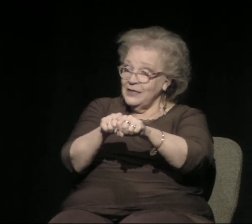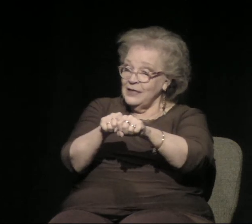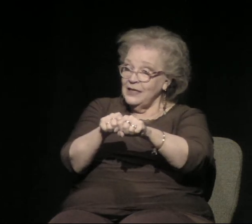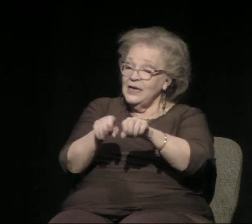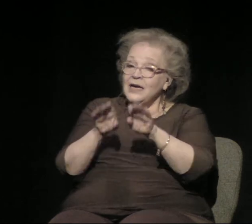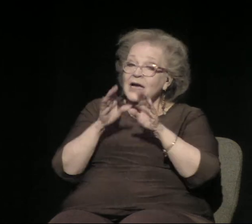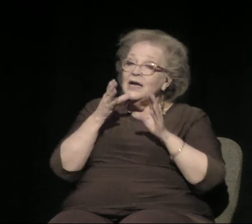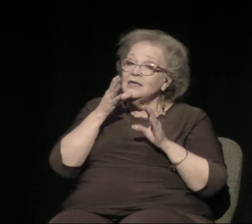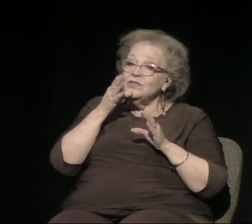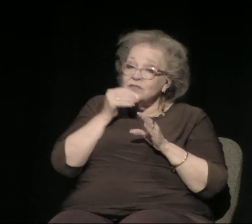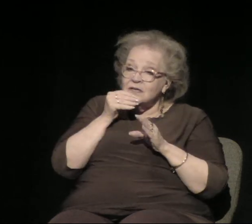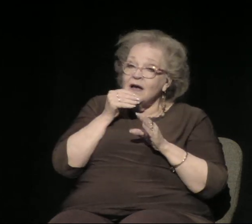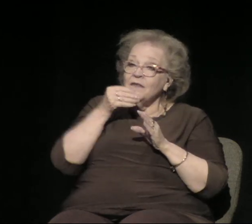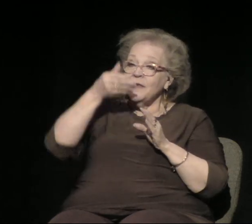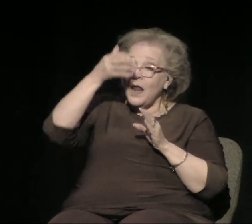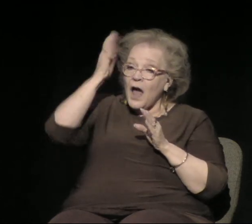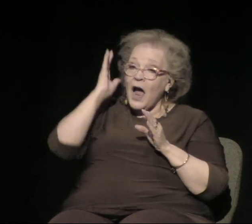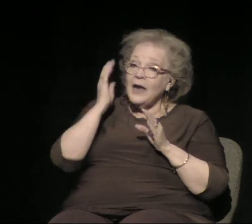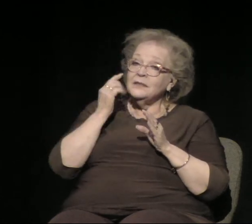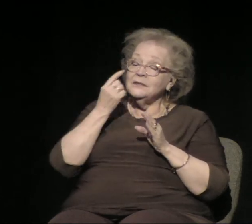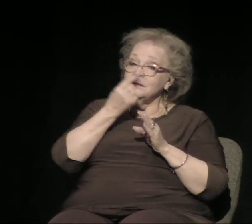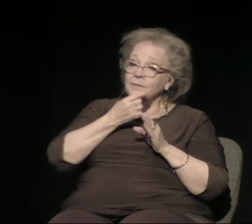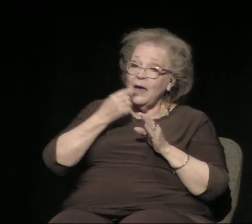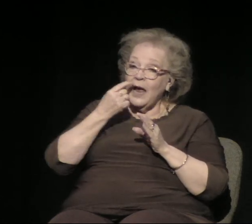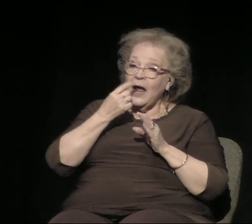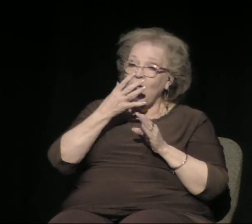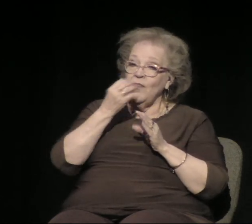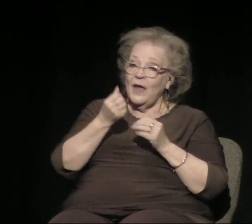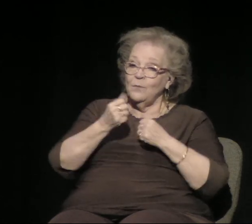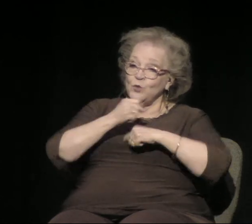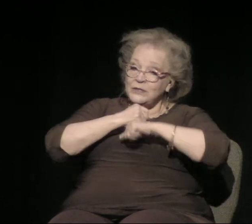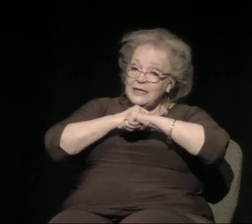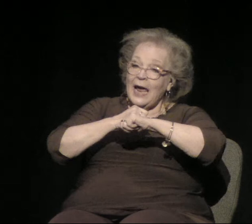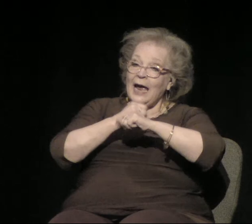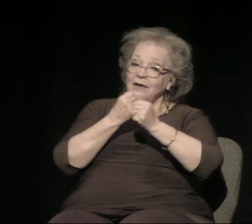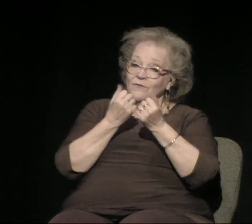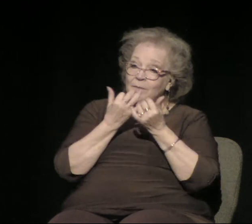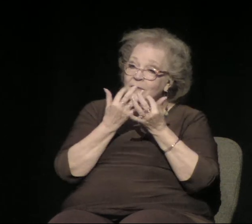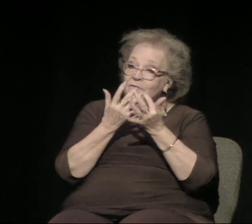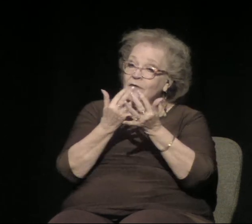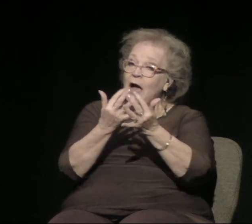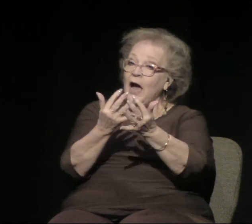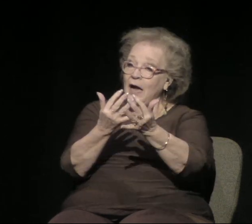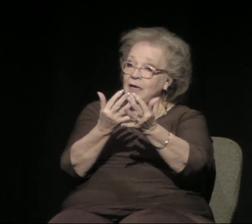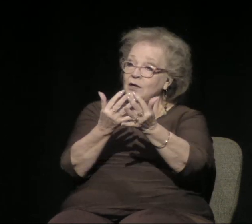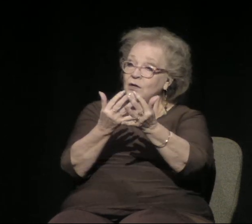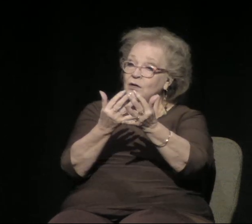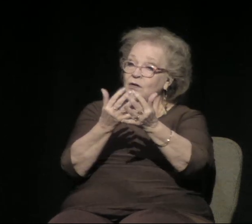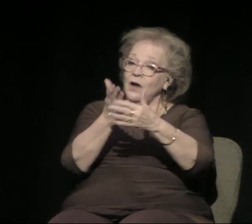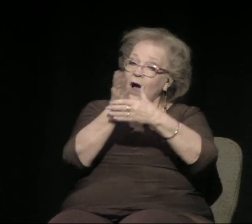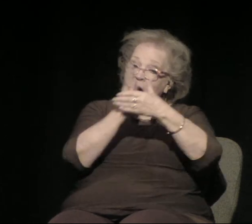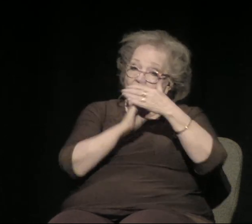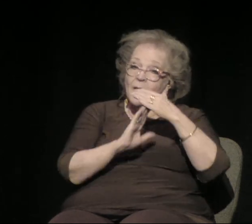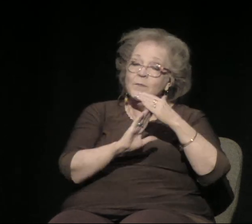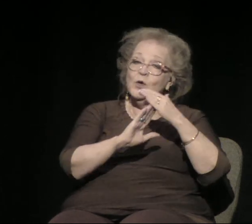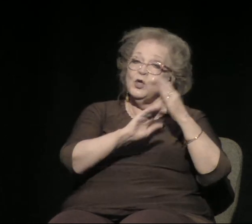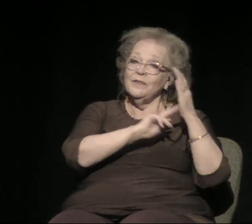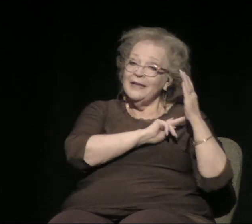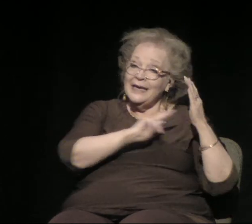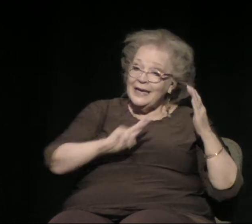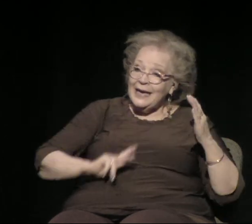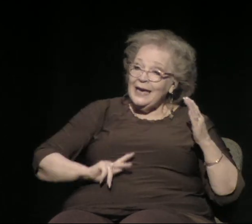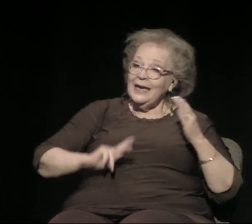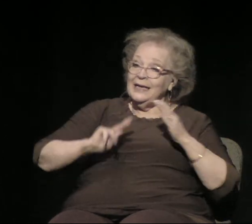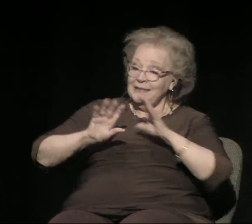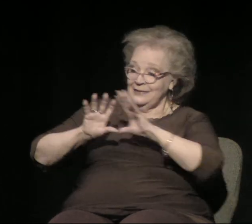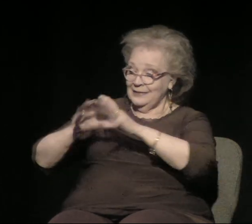of lions and protected the men from the fires of the furnace, the God who humbled the kings of Babylon,